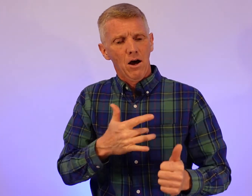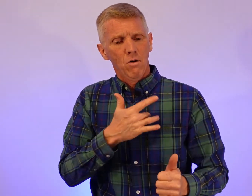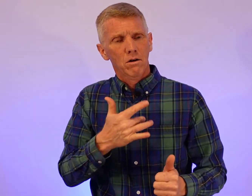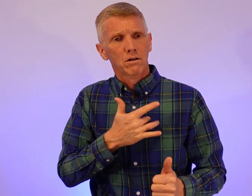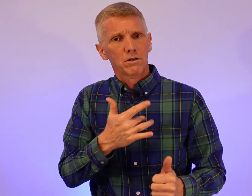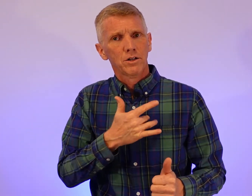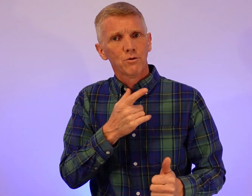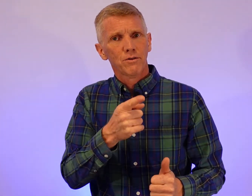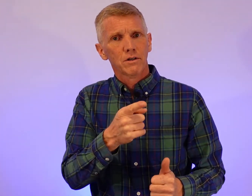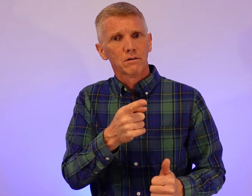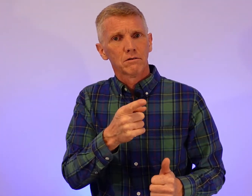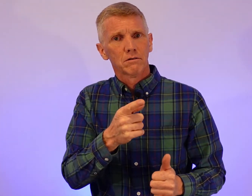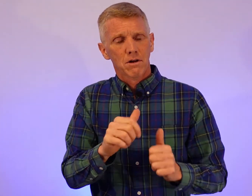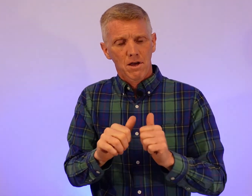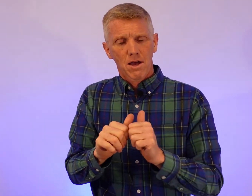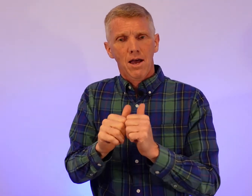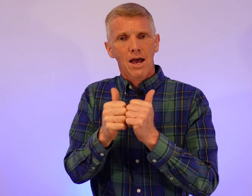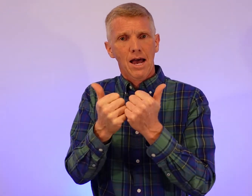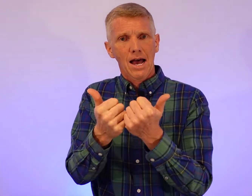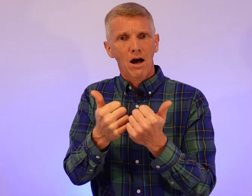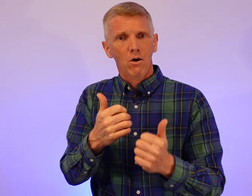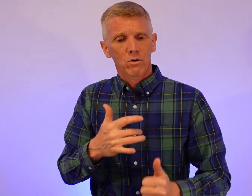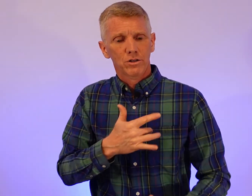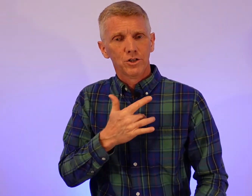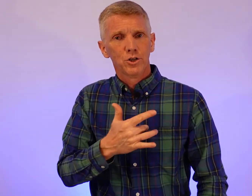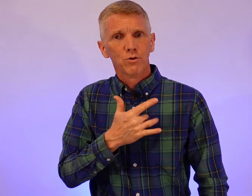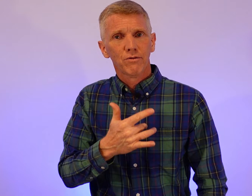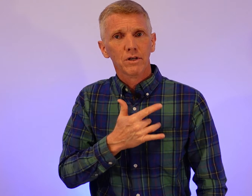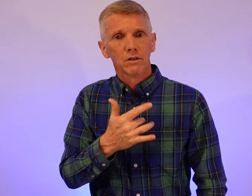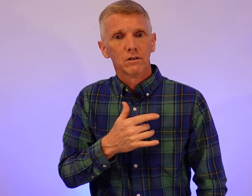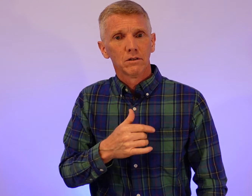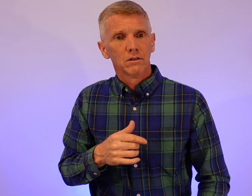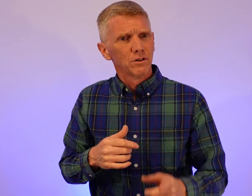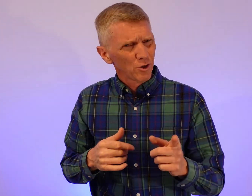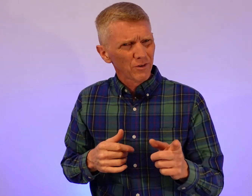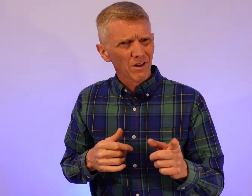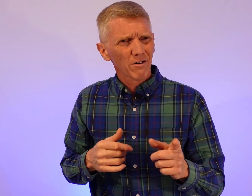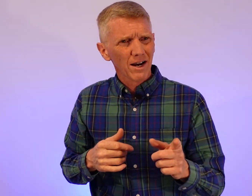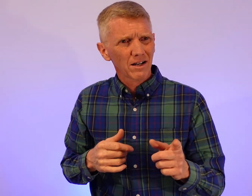How do you feel? How do you feel? Do you feel all right?